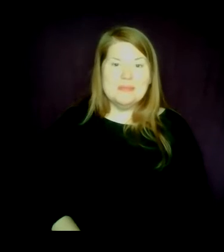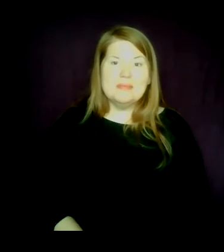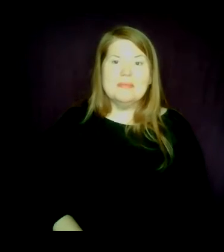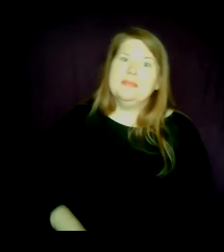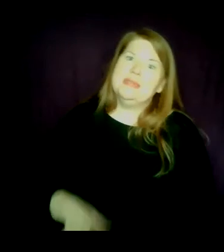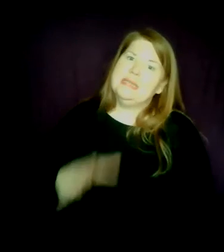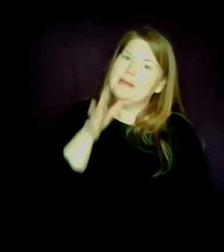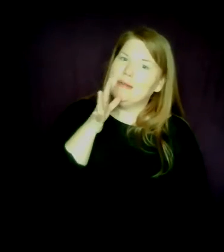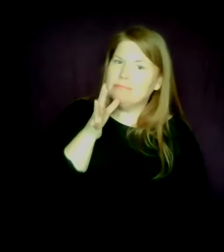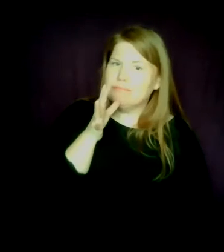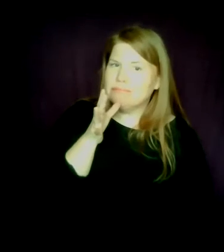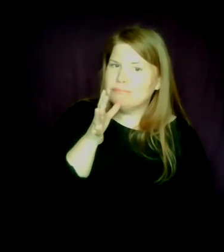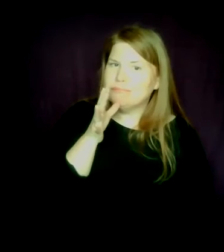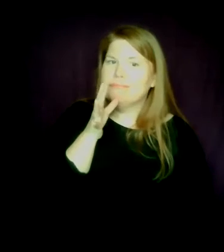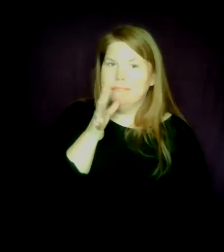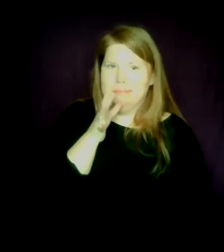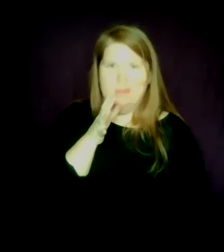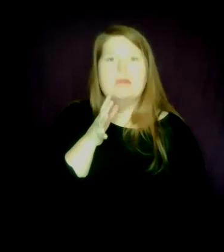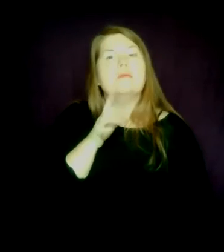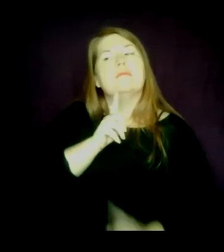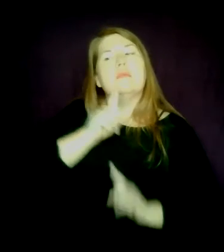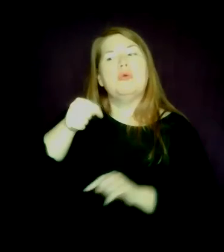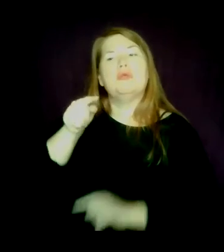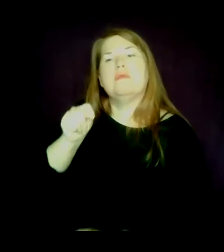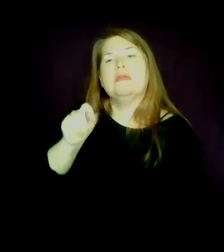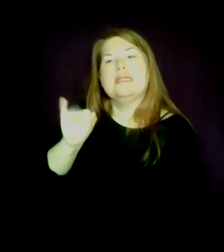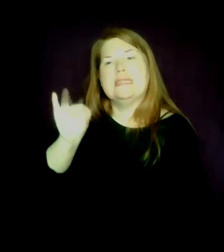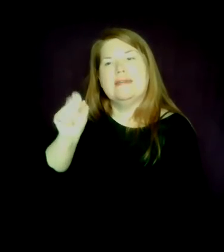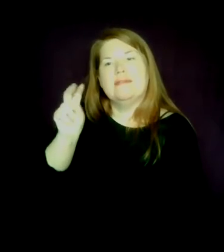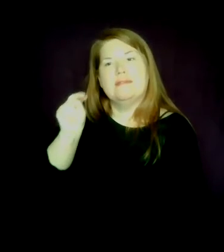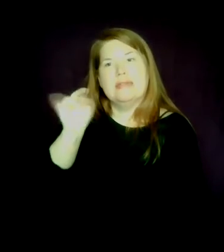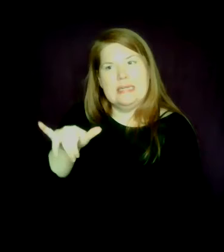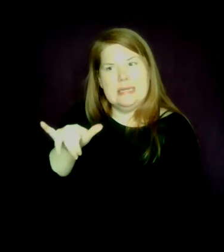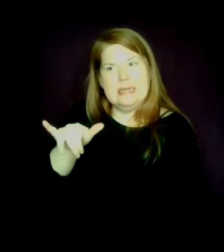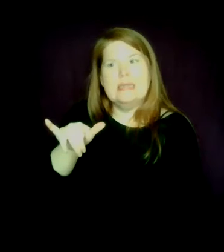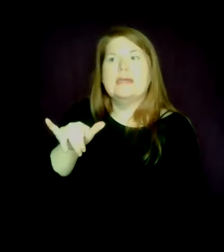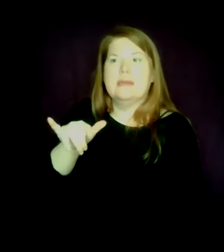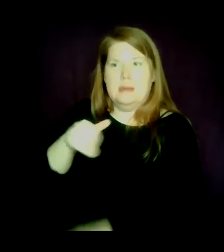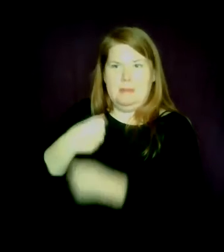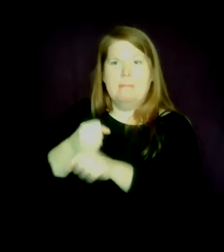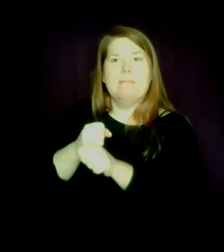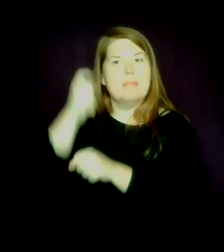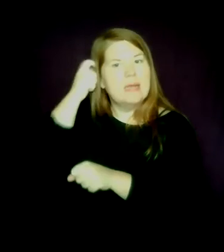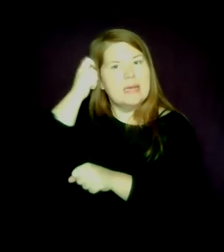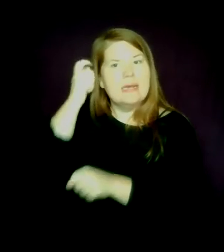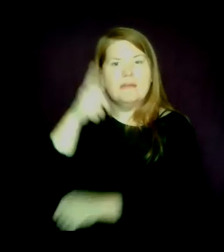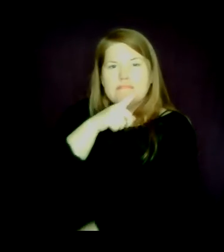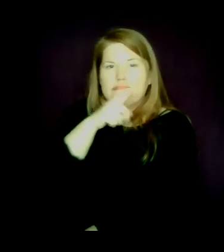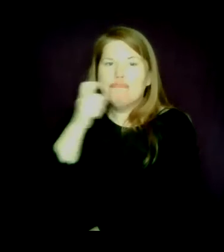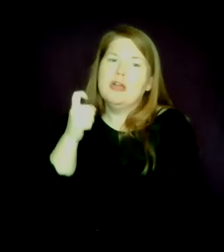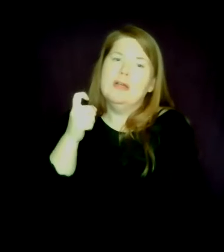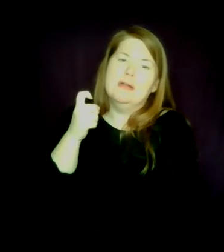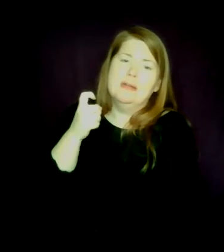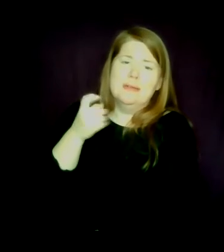Mama rinses Tiffany's hair and dries it with a towel. She hums as she rubs her fingers through Tiffany's coconutty